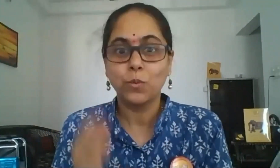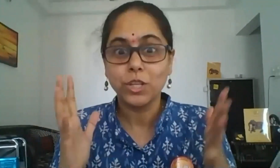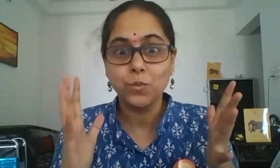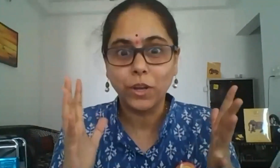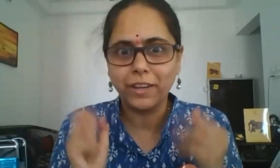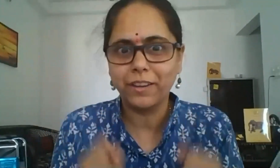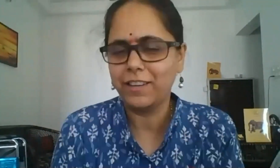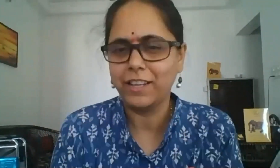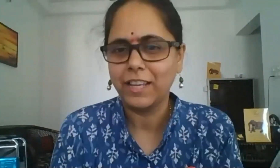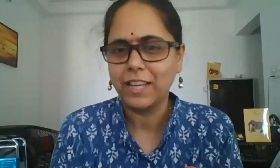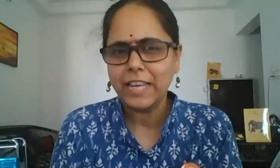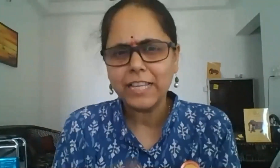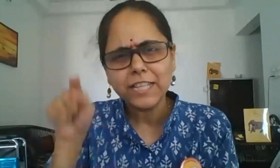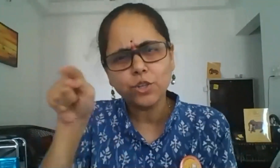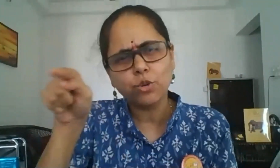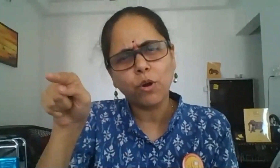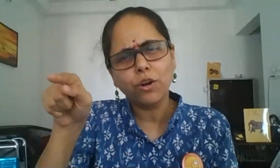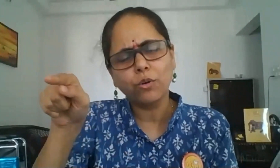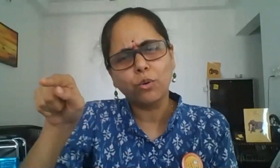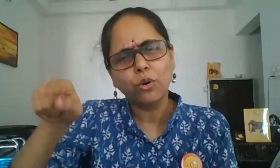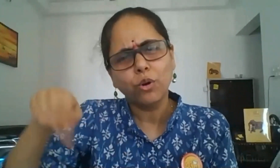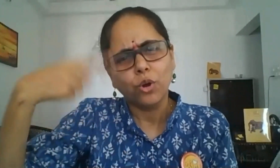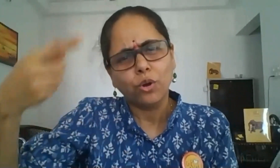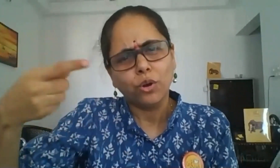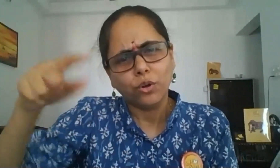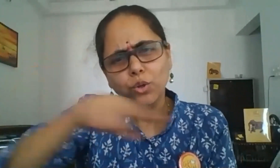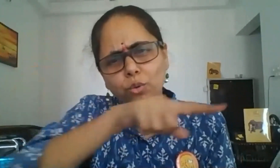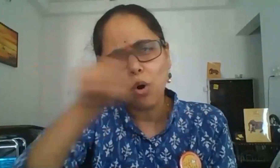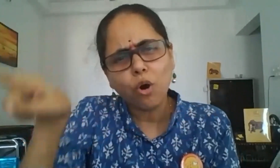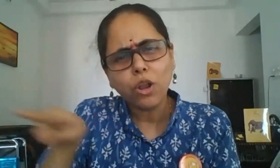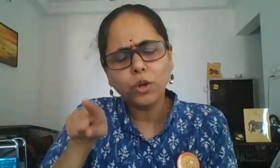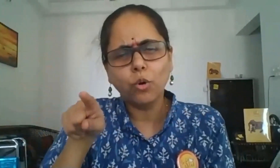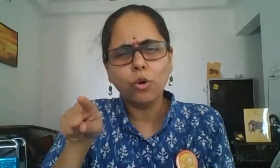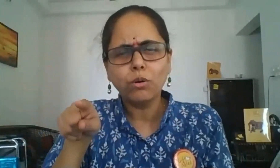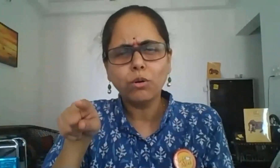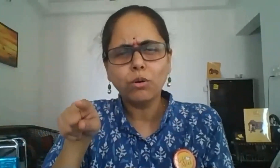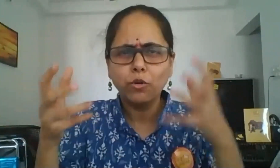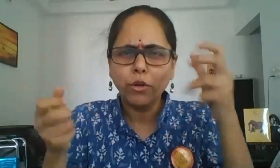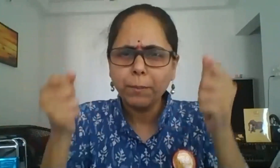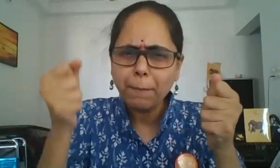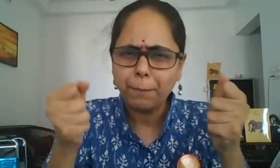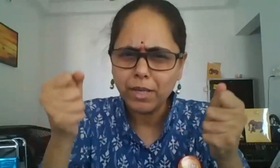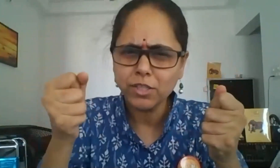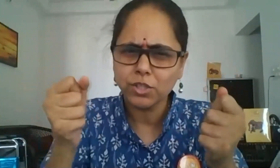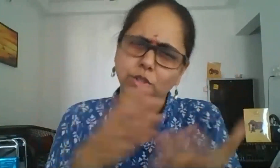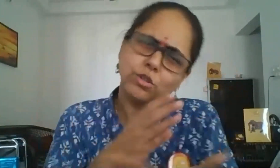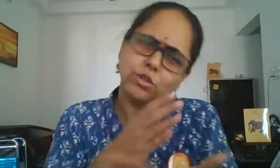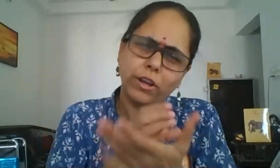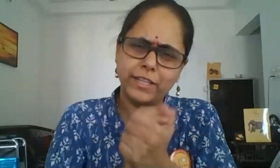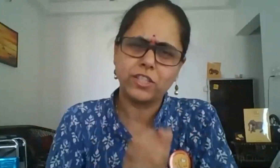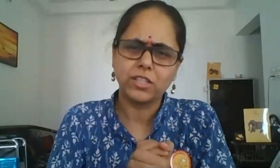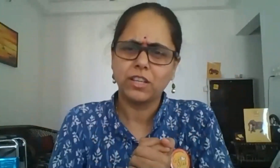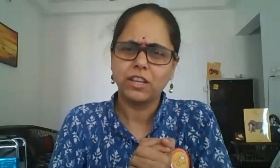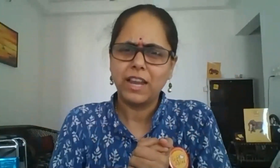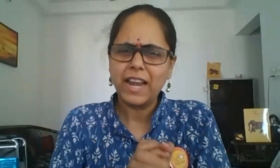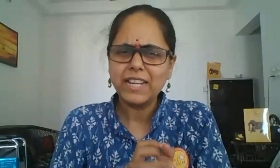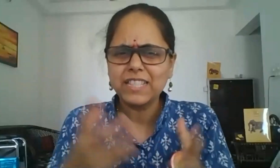is volunteering. He said, tomorrow you all are going by bus to college, and